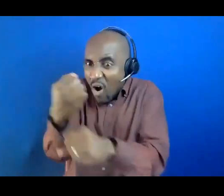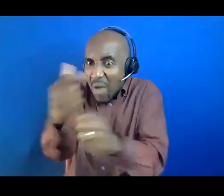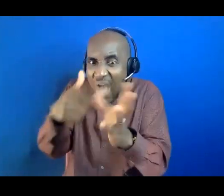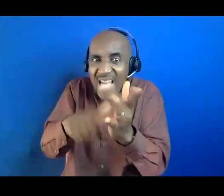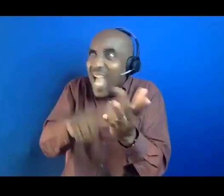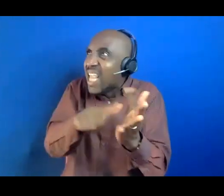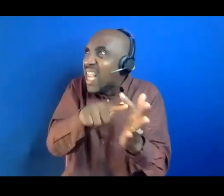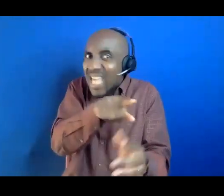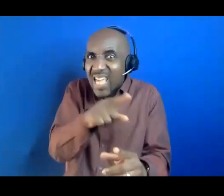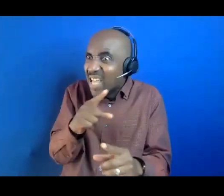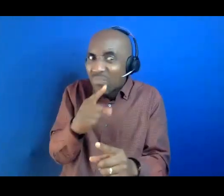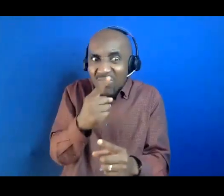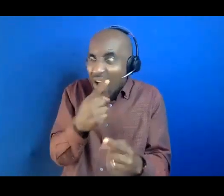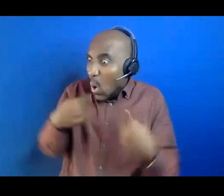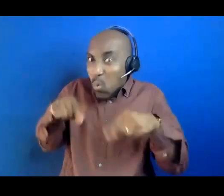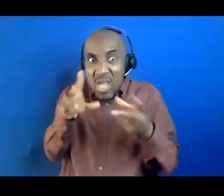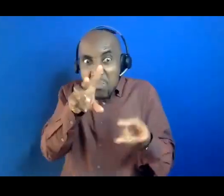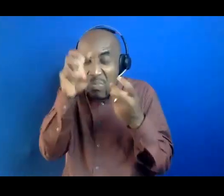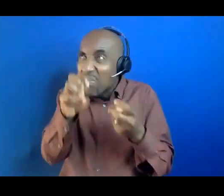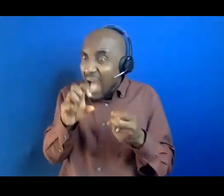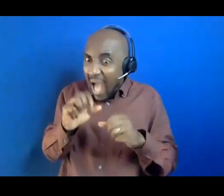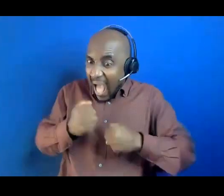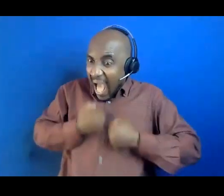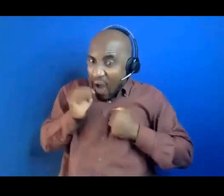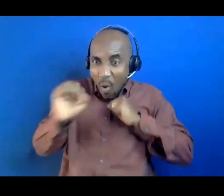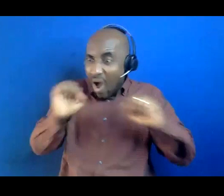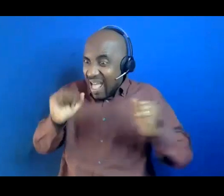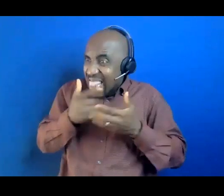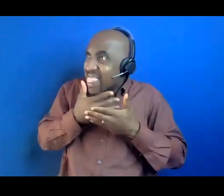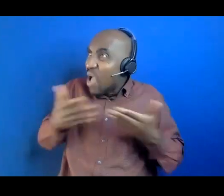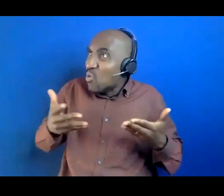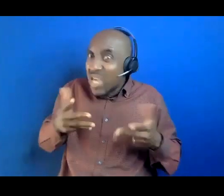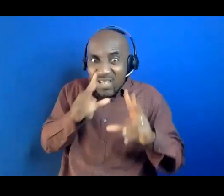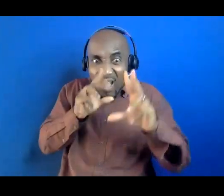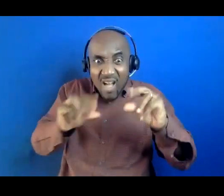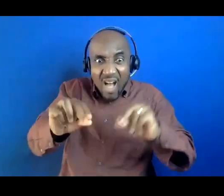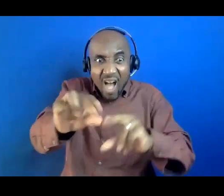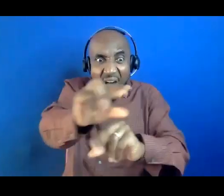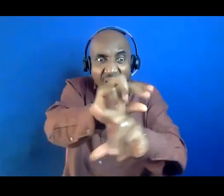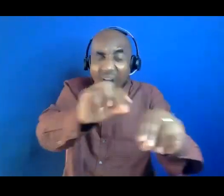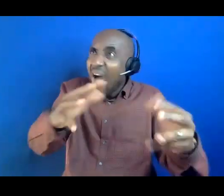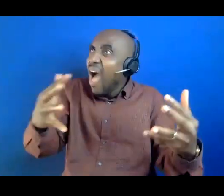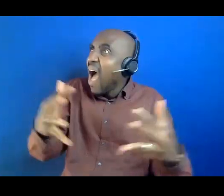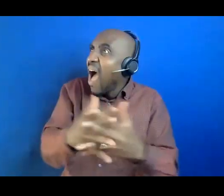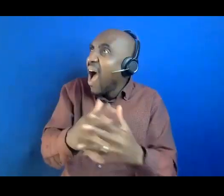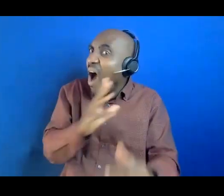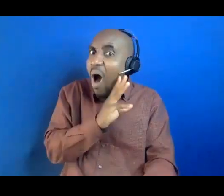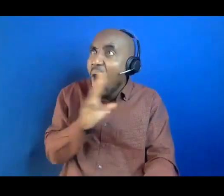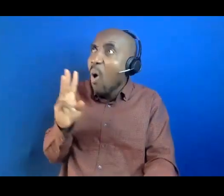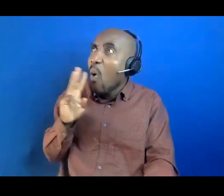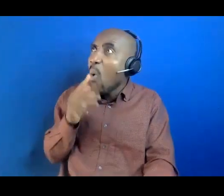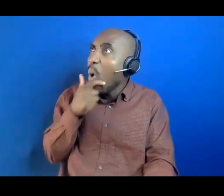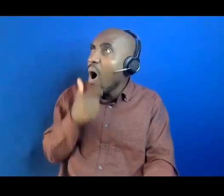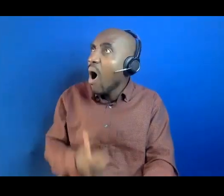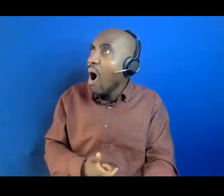Then how is it that each one of us hears them in our own native language?'" You know, Pentecost